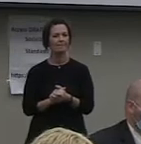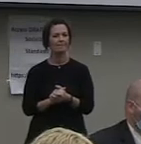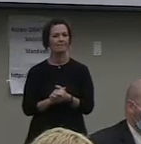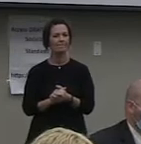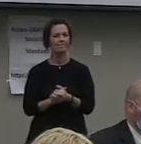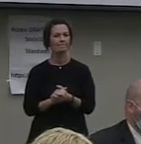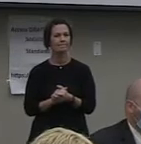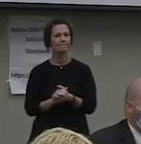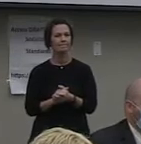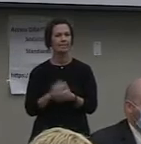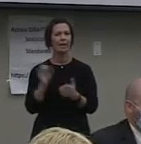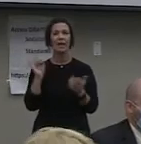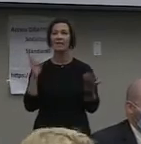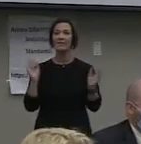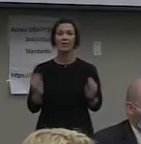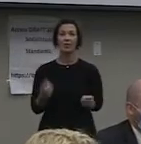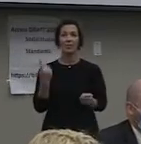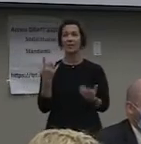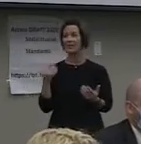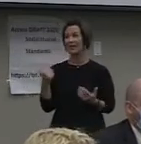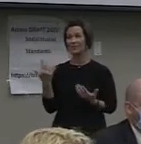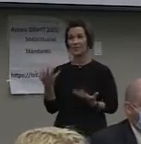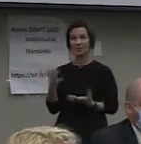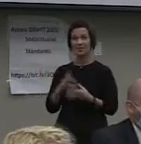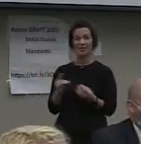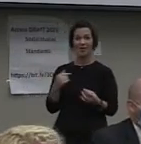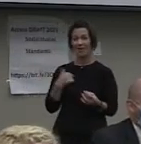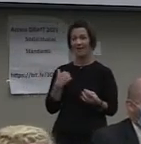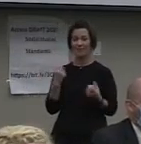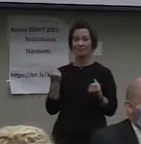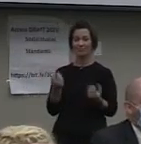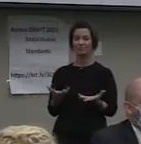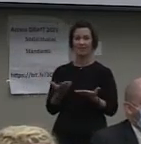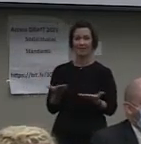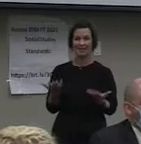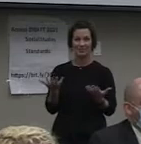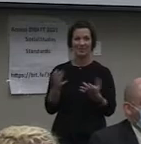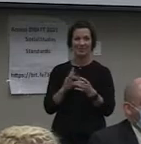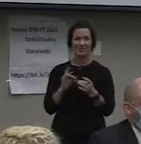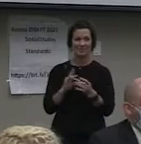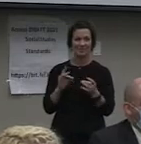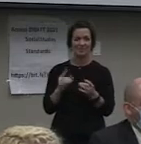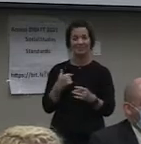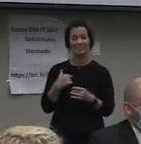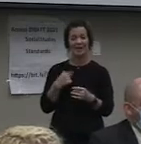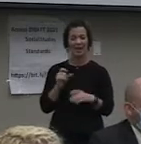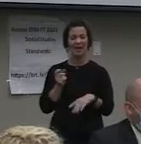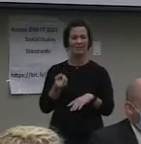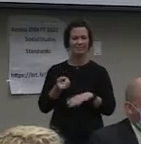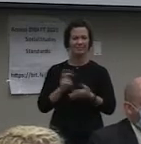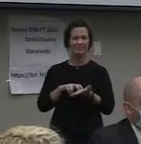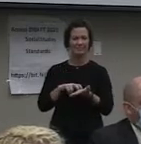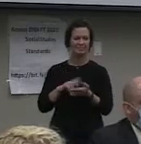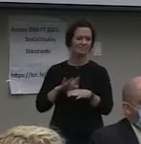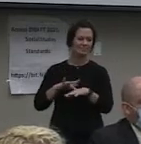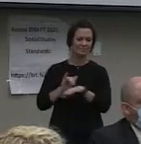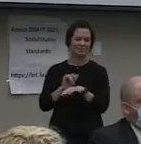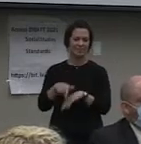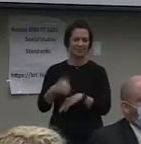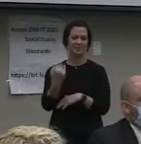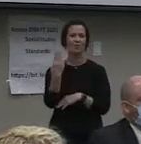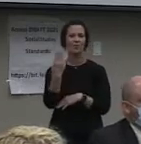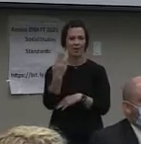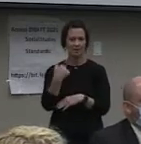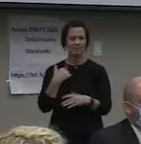Well, I mean, nobody else is going to talk about other things I'd like to mention. You know, I woke up very early this morning, and I was really very excited about